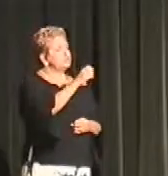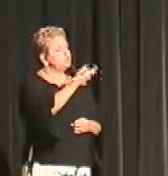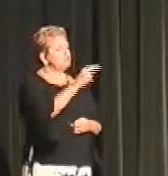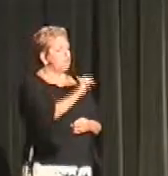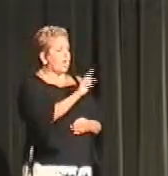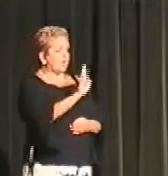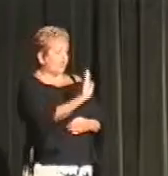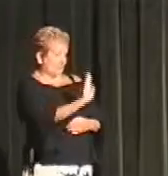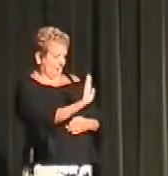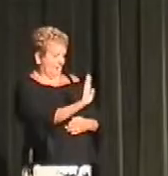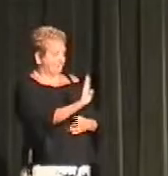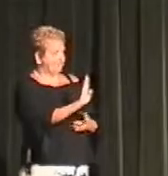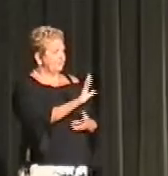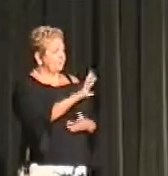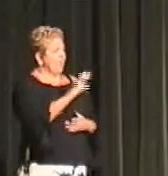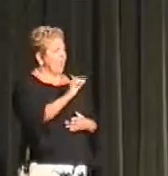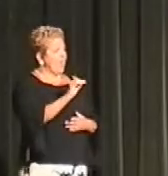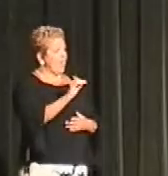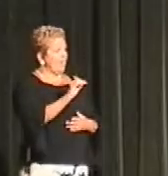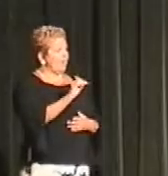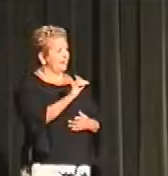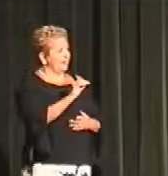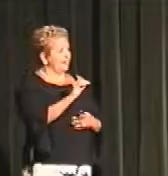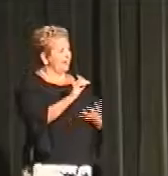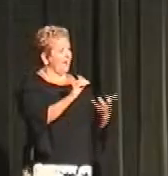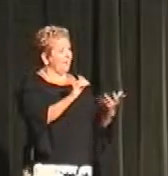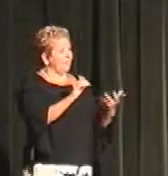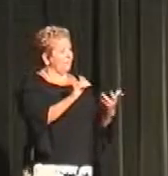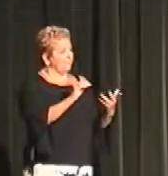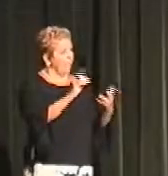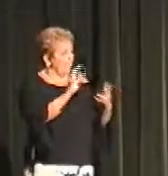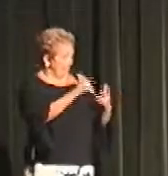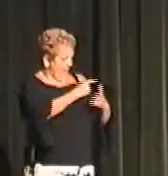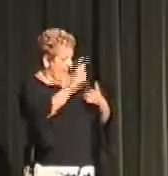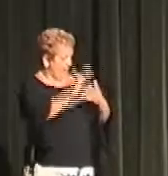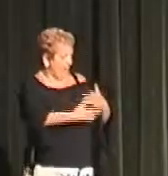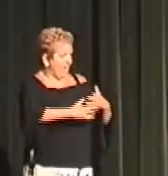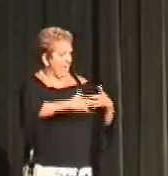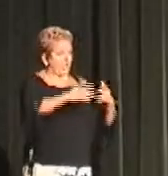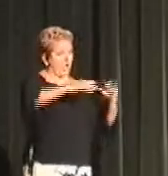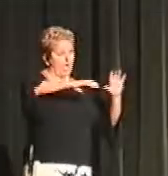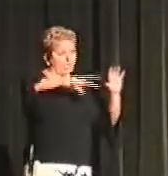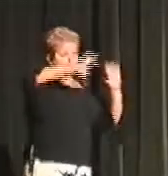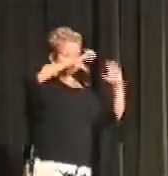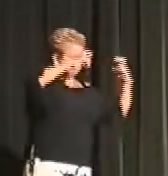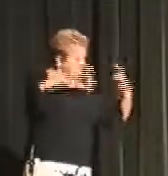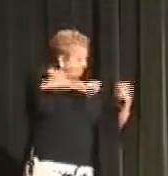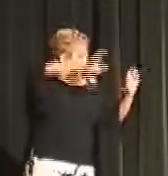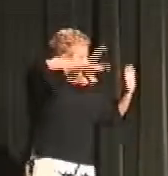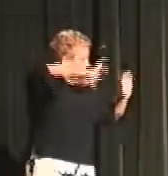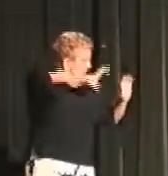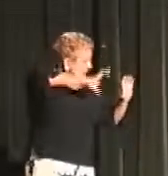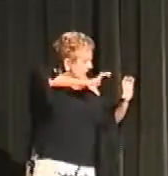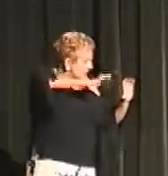And I had the privilege of spending the weekend, with John. And he was one of the most amazing people, I ever got to